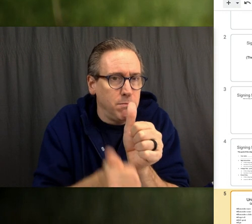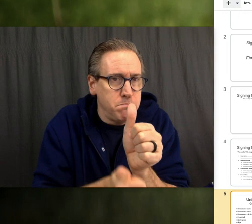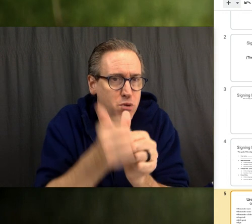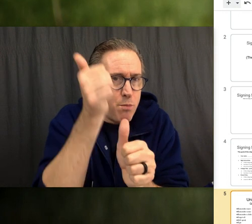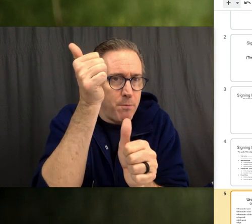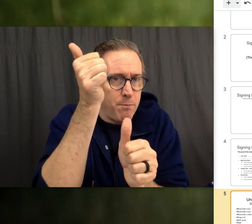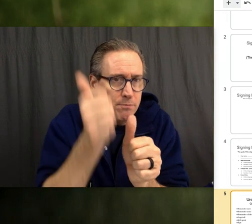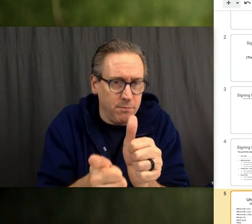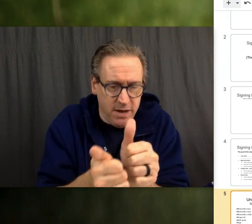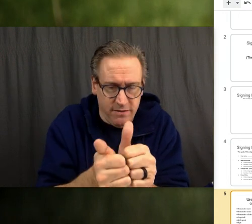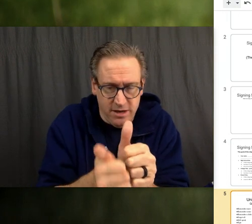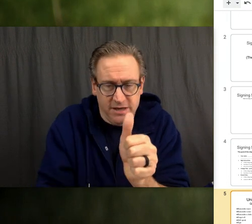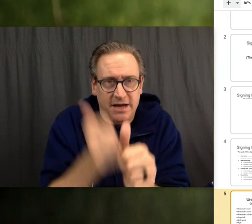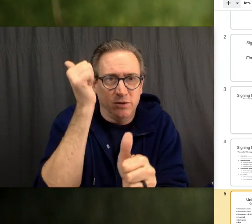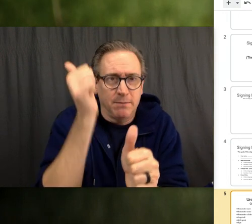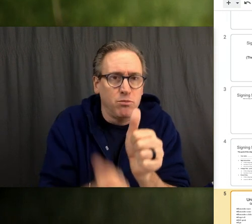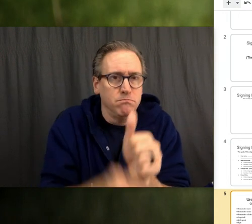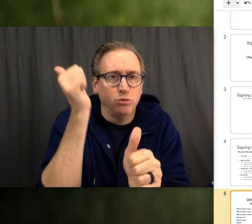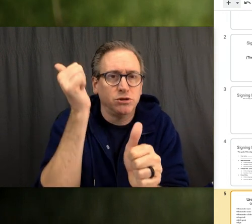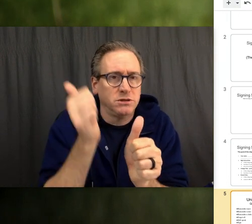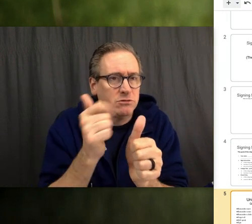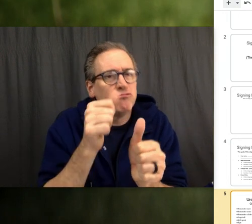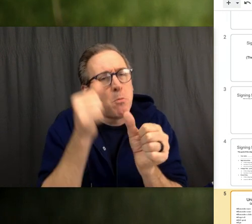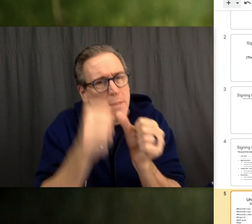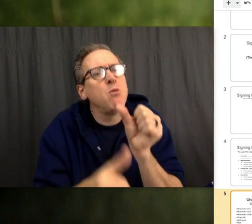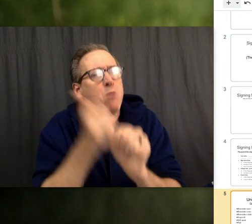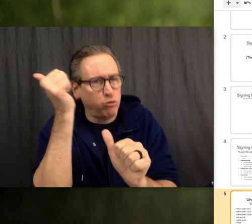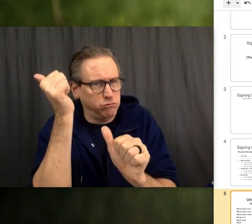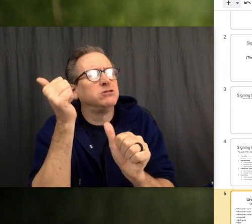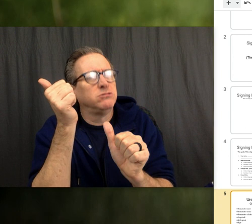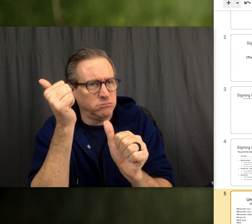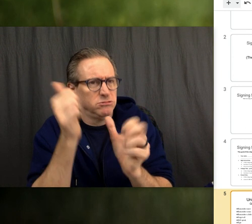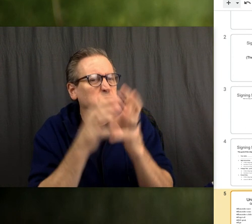most. And this hand goes up. Most.